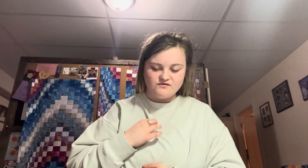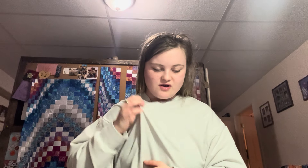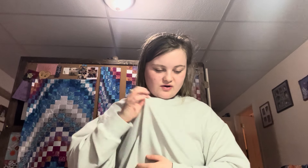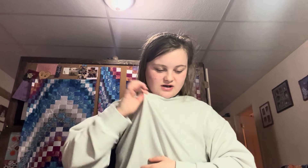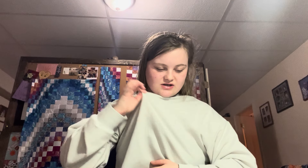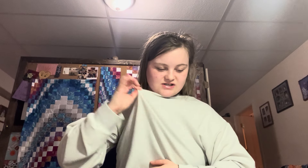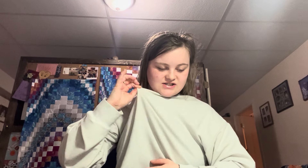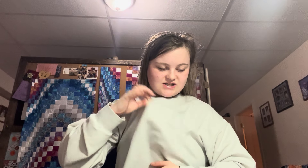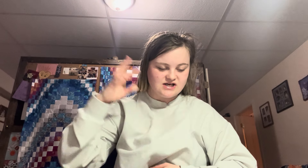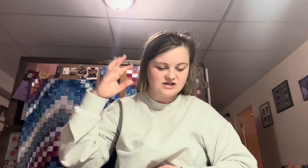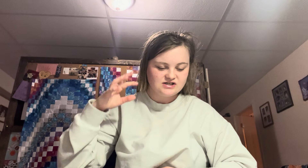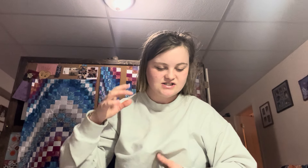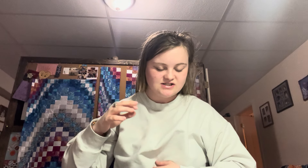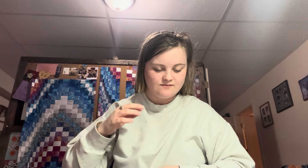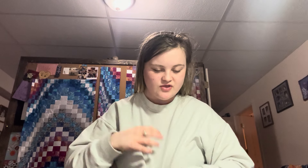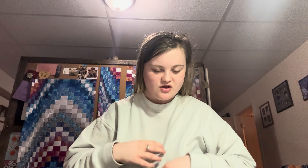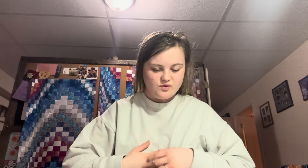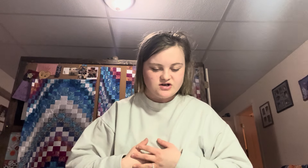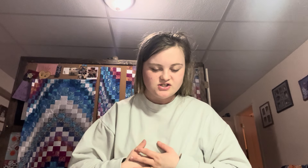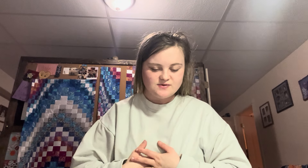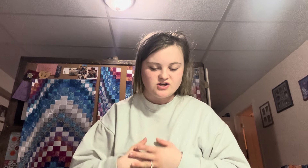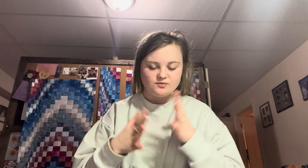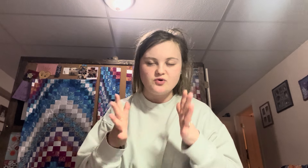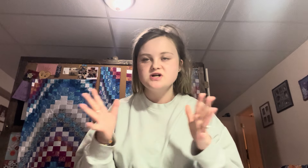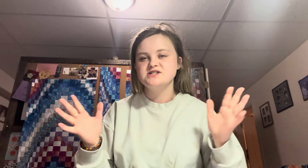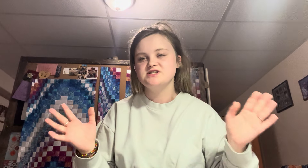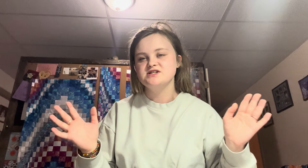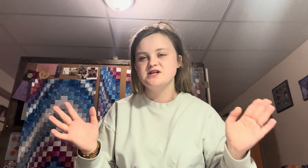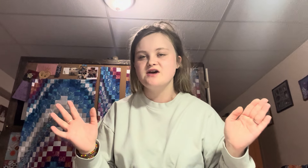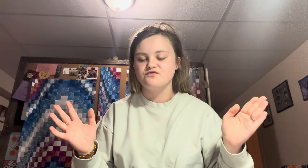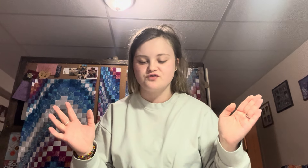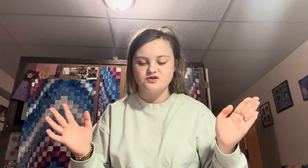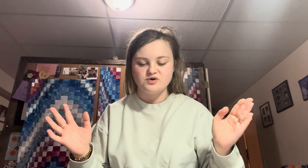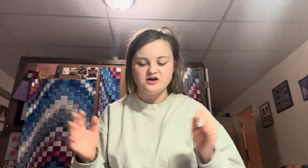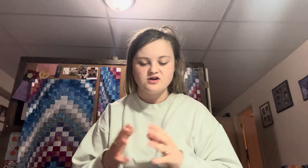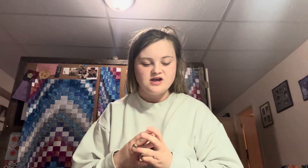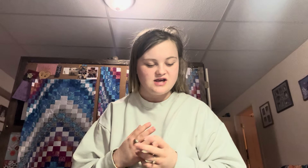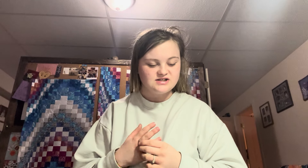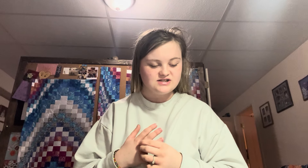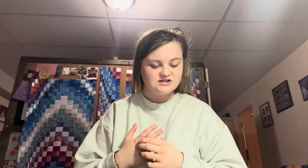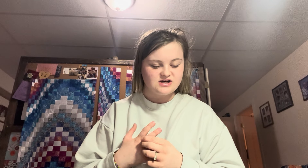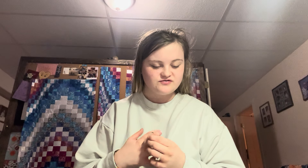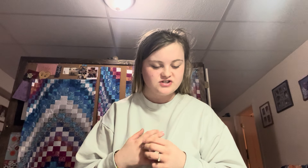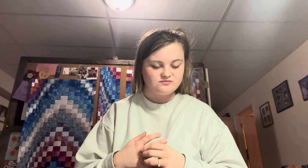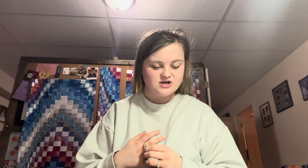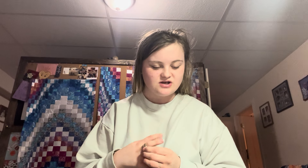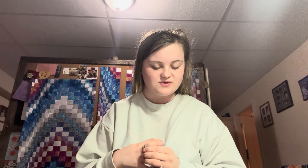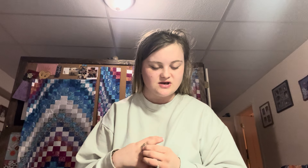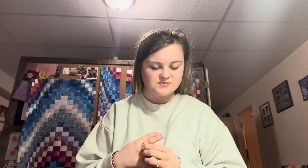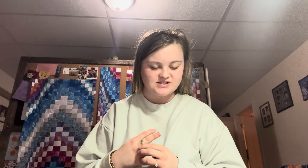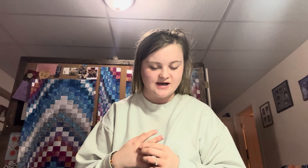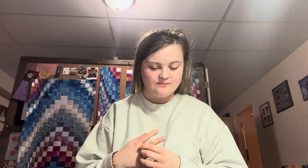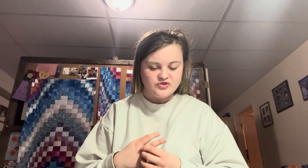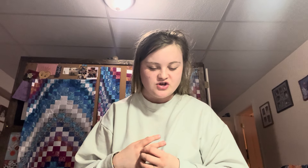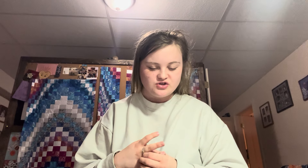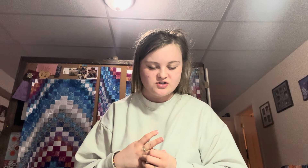very nice things? When you spill your poison everywhere, it's enough to make me upset. Your